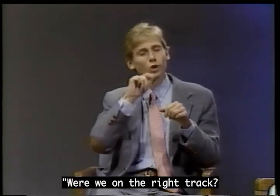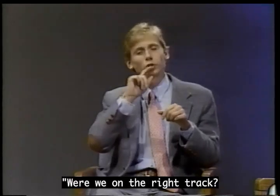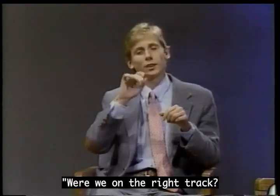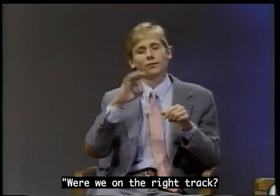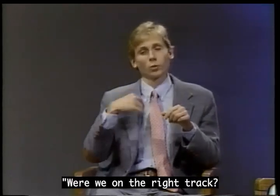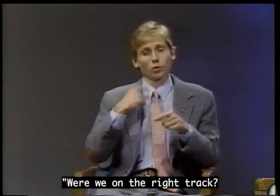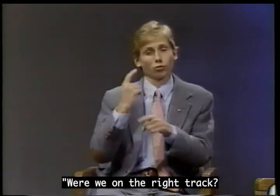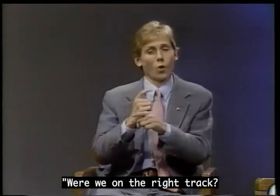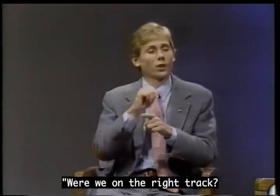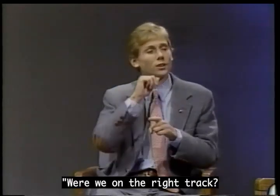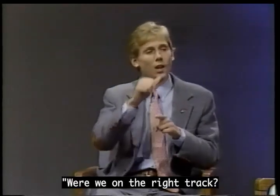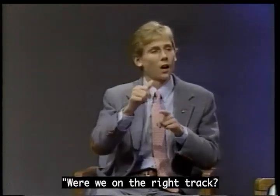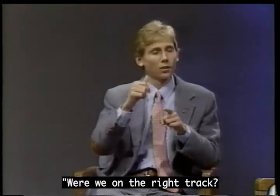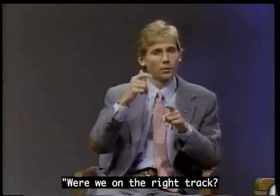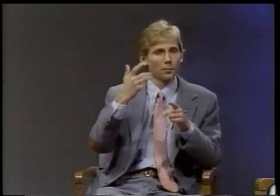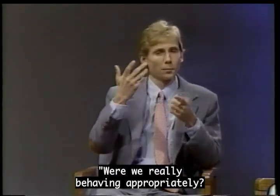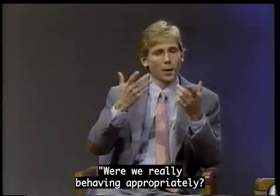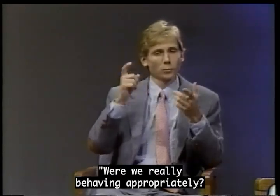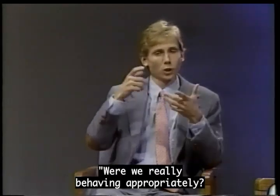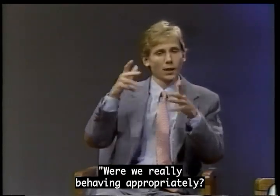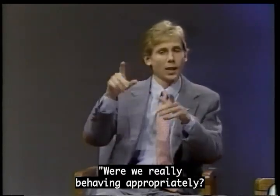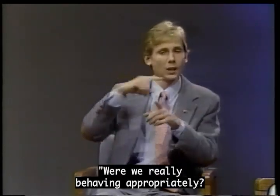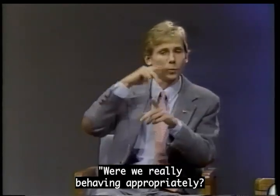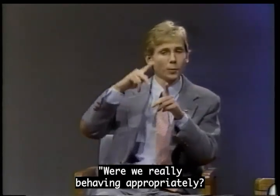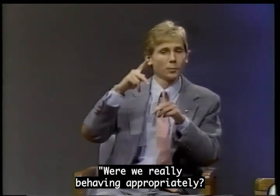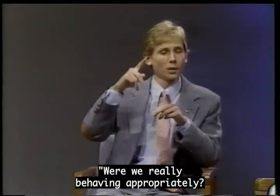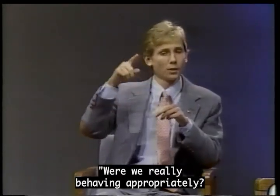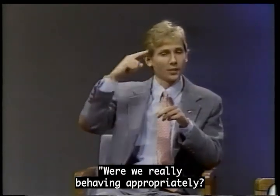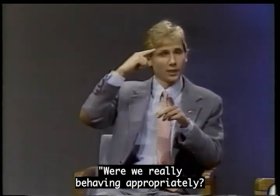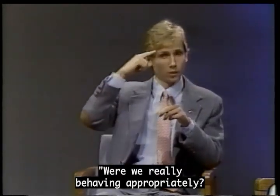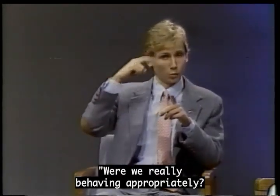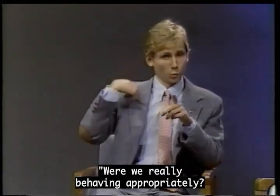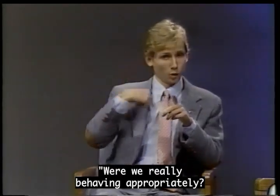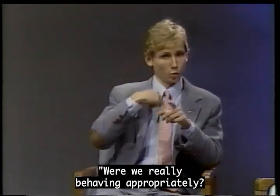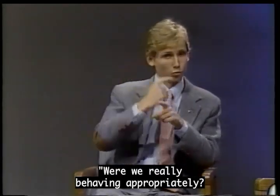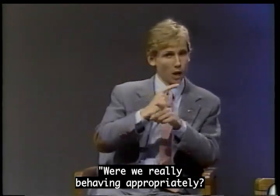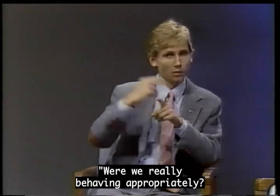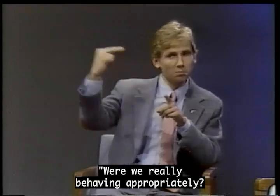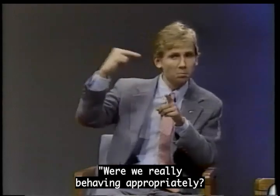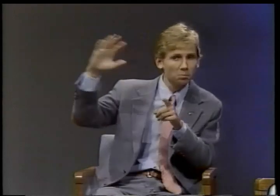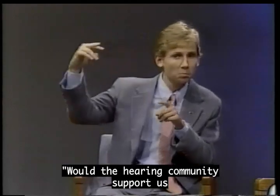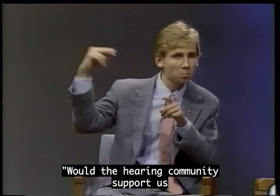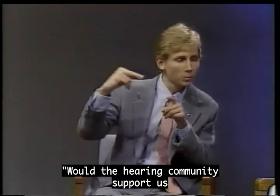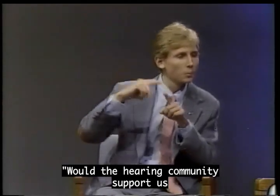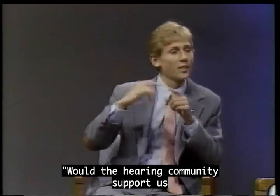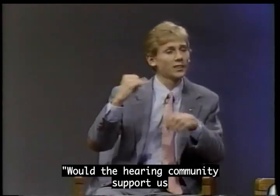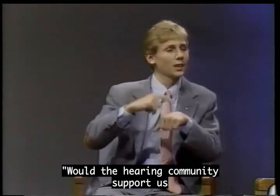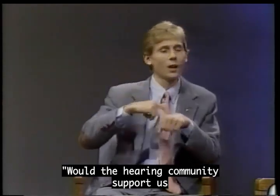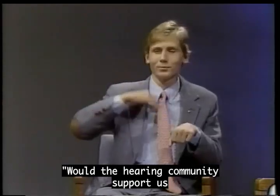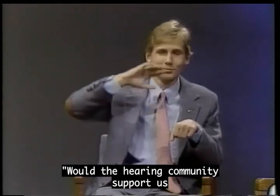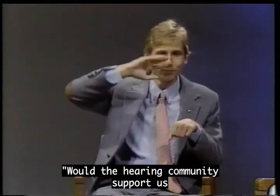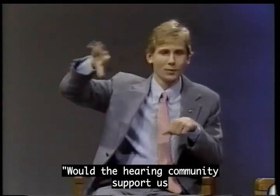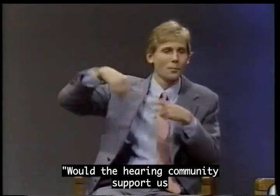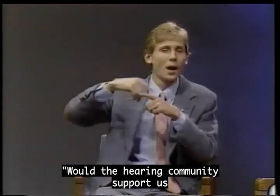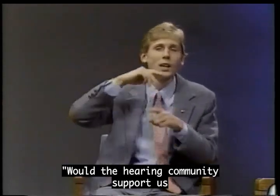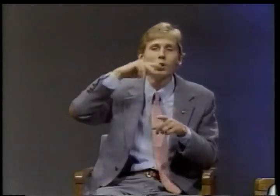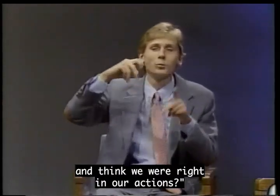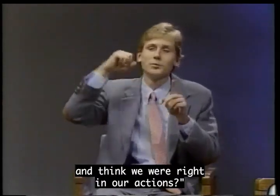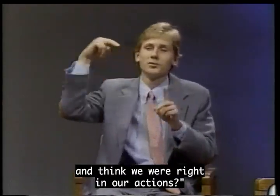on the right track? Were we really behaving appropriately? would the hearing community support us and think we were right